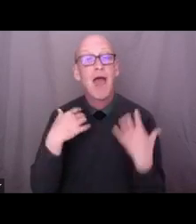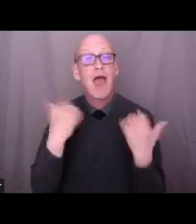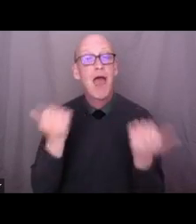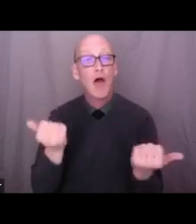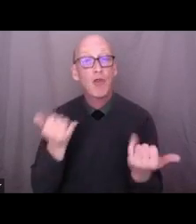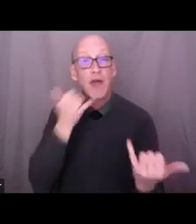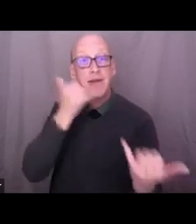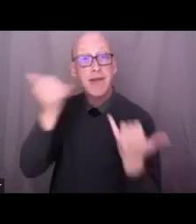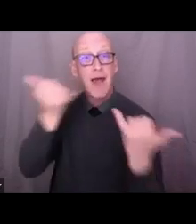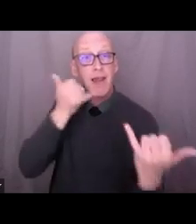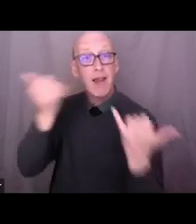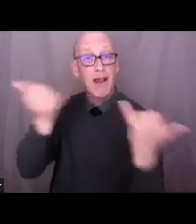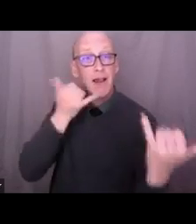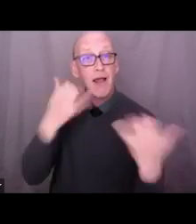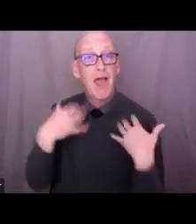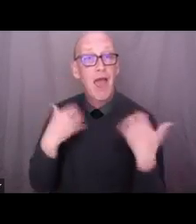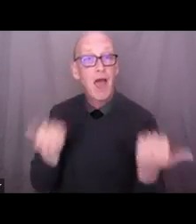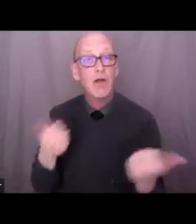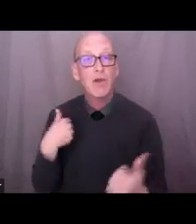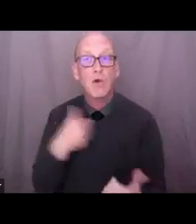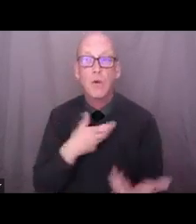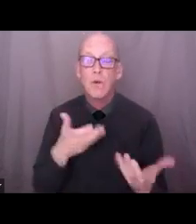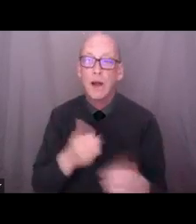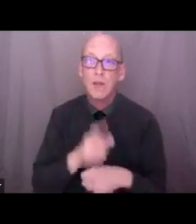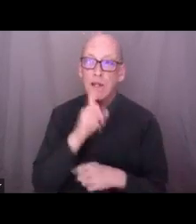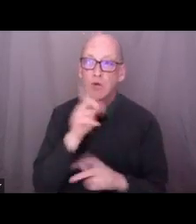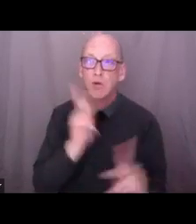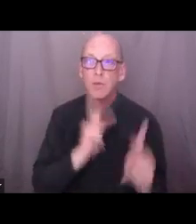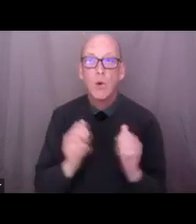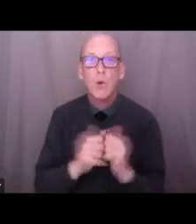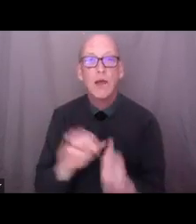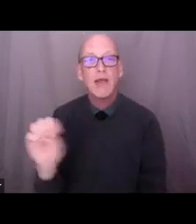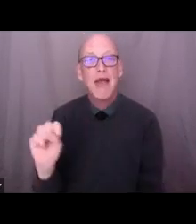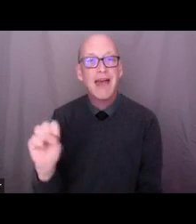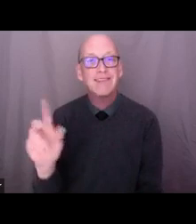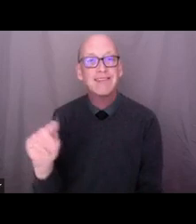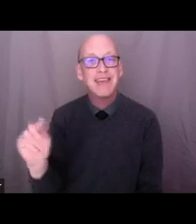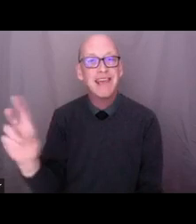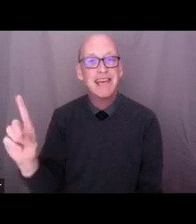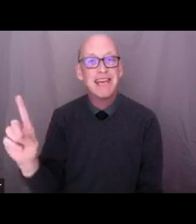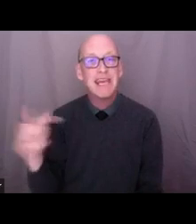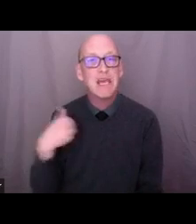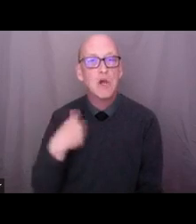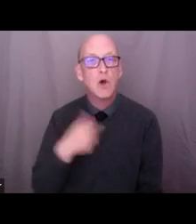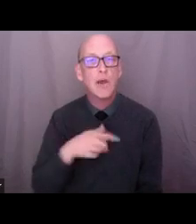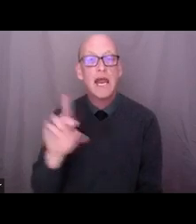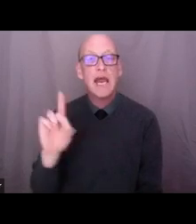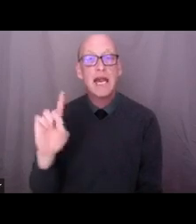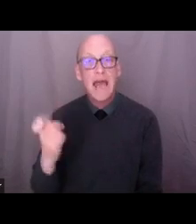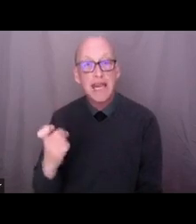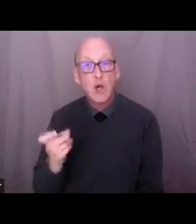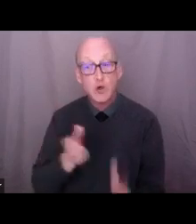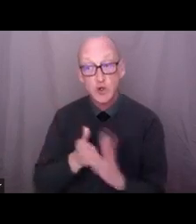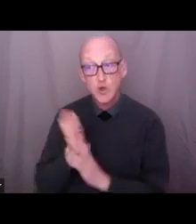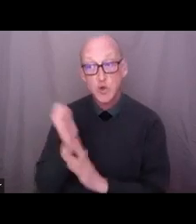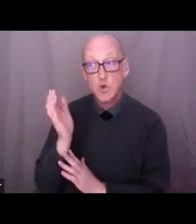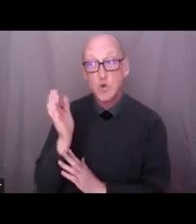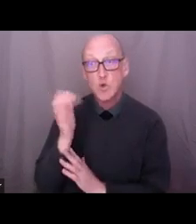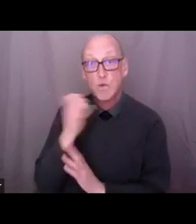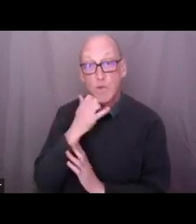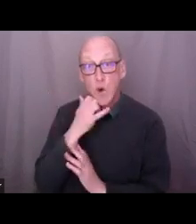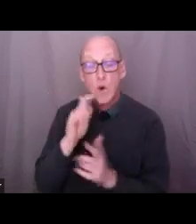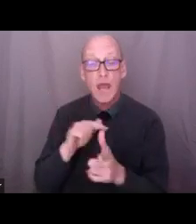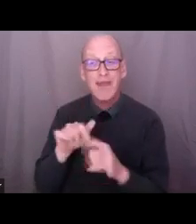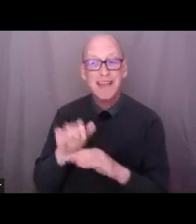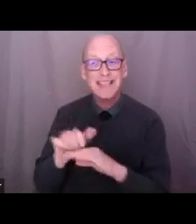if somebody was symptomatic with an STD, that we could at least kind of diagnose remotely and send them in the antibiotics